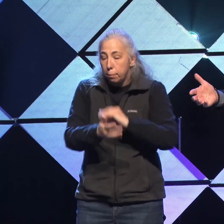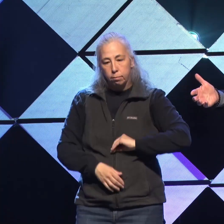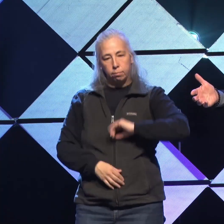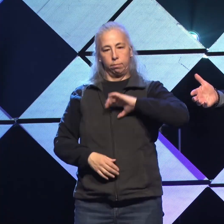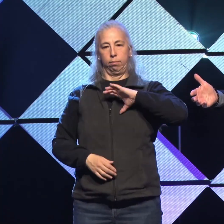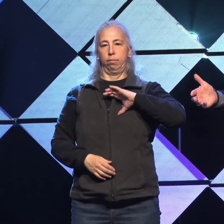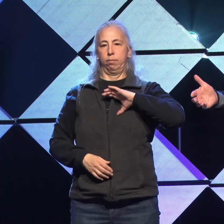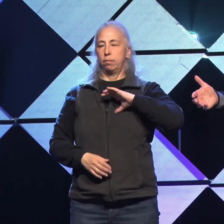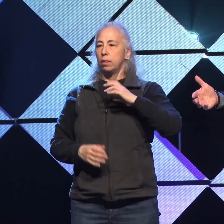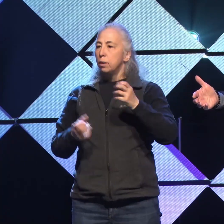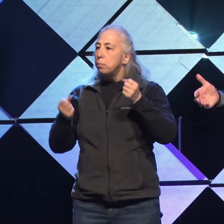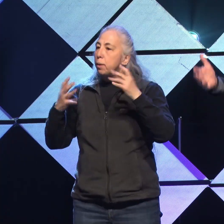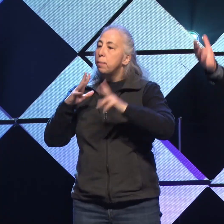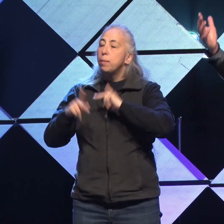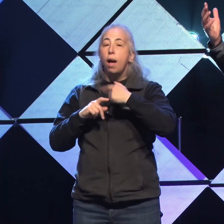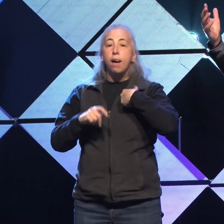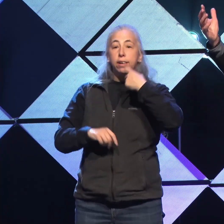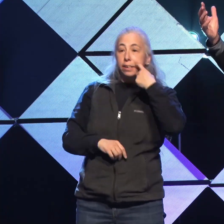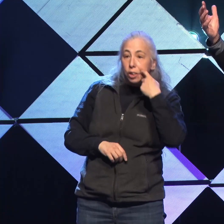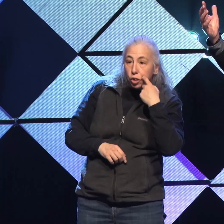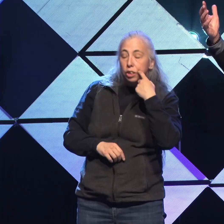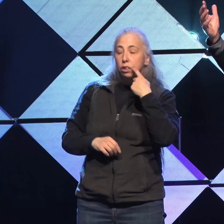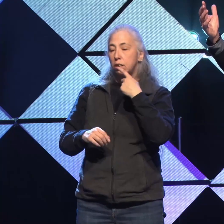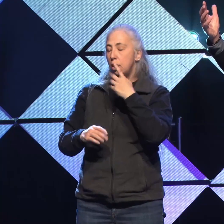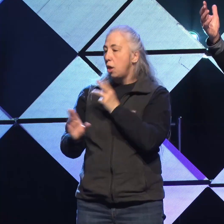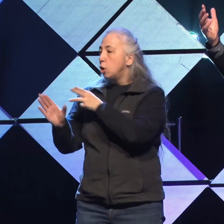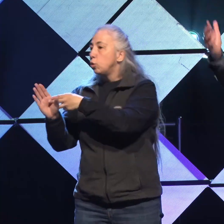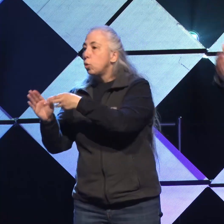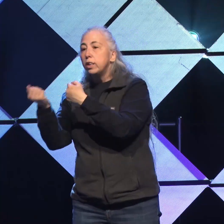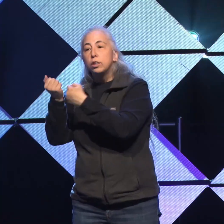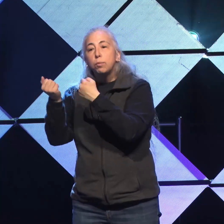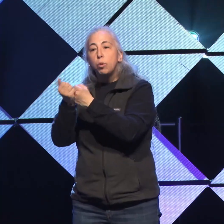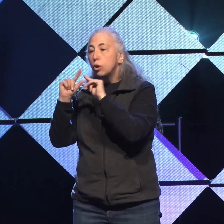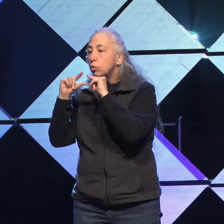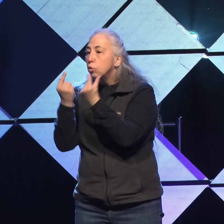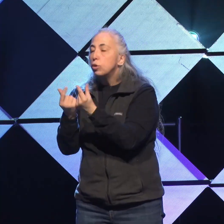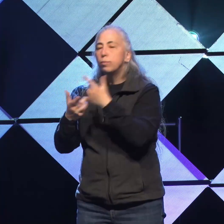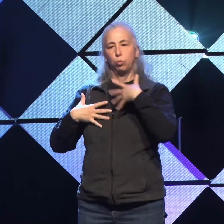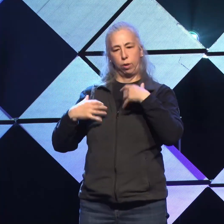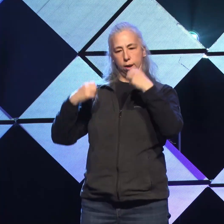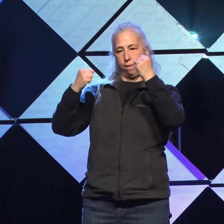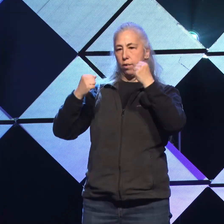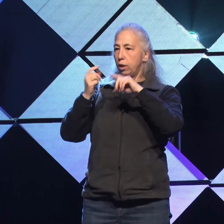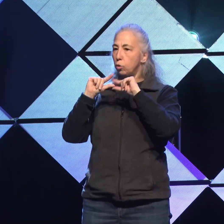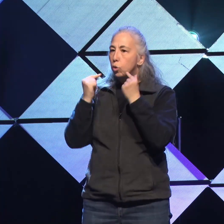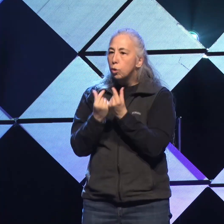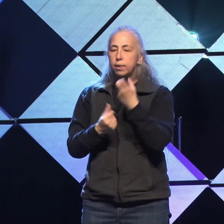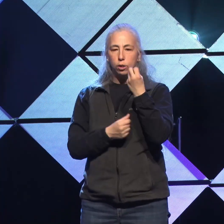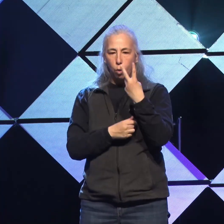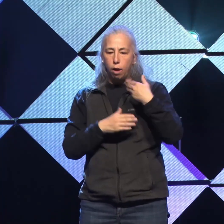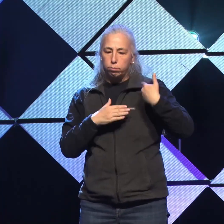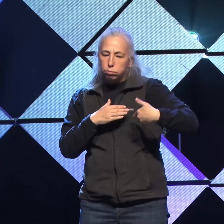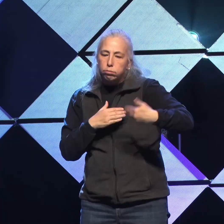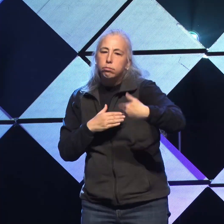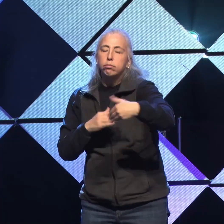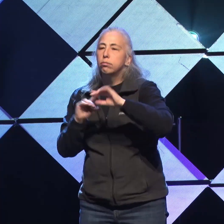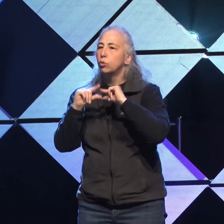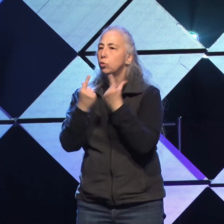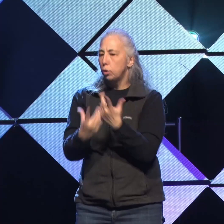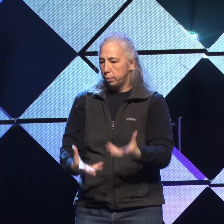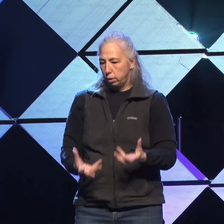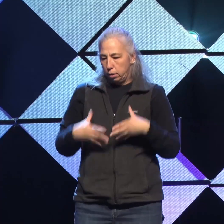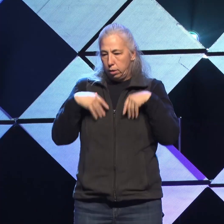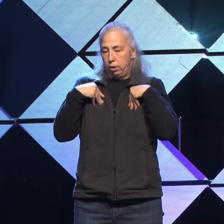kinds of addictions. They're in support groups, recovery groups, 12-step groups. They'll pour out